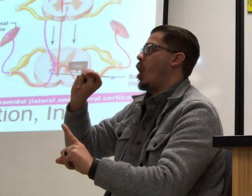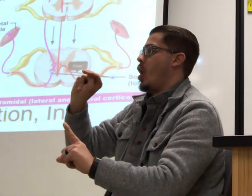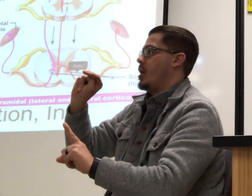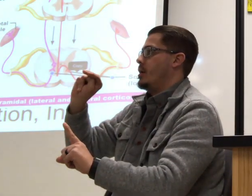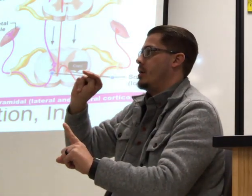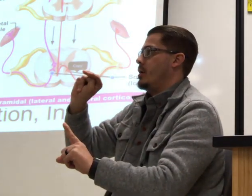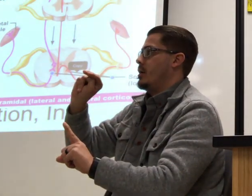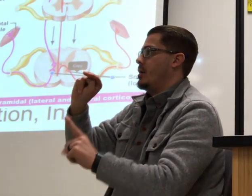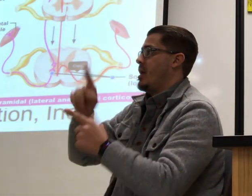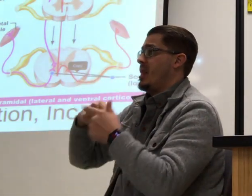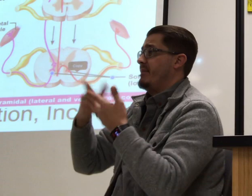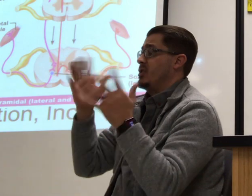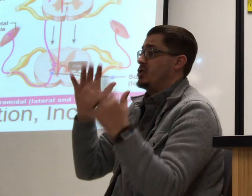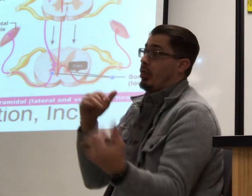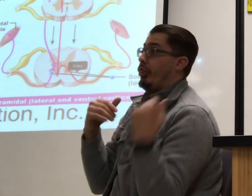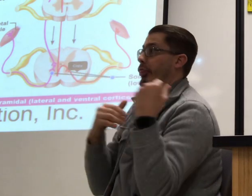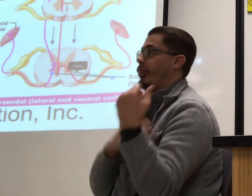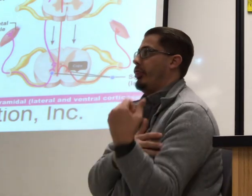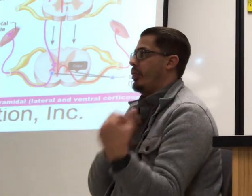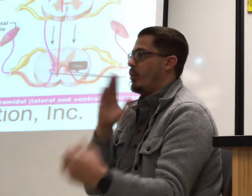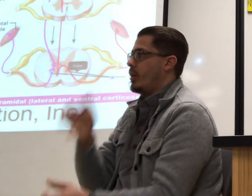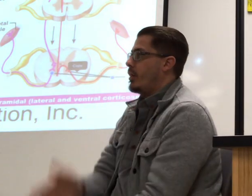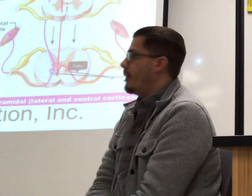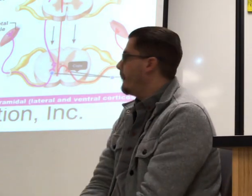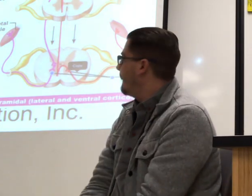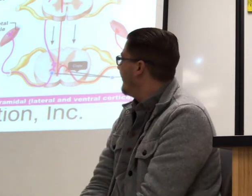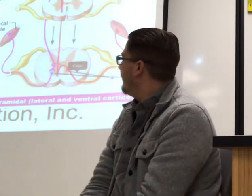synapse to an